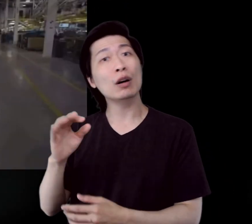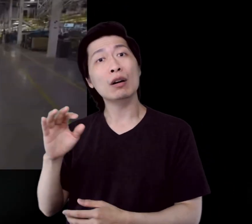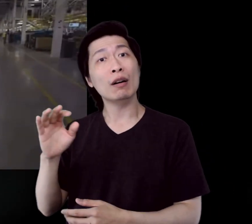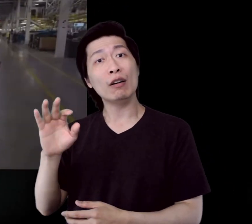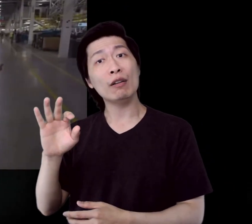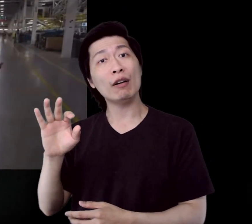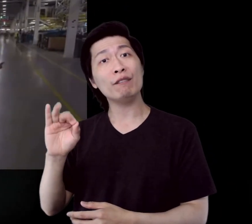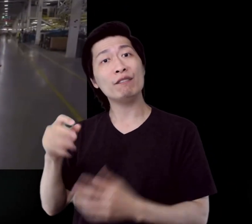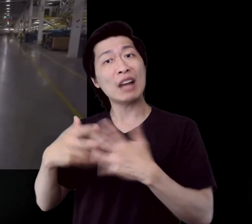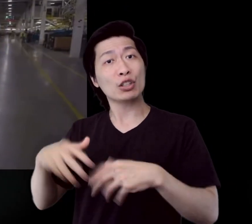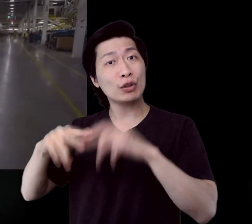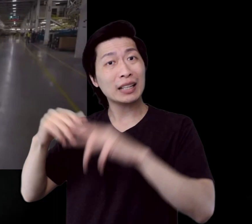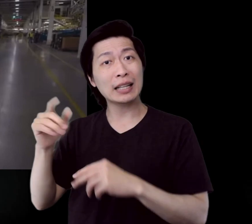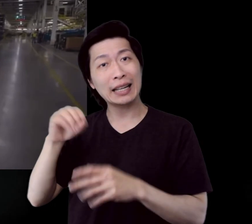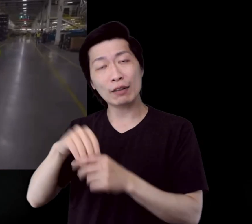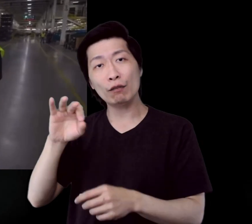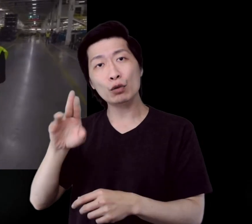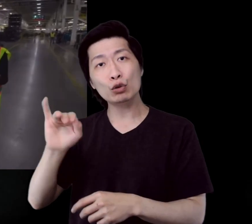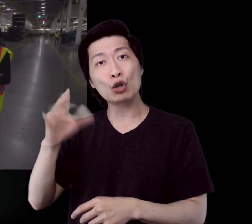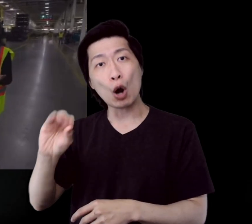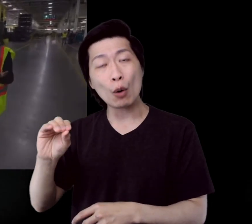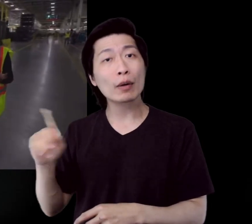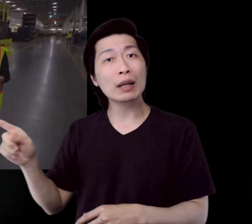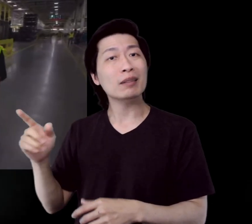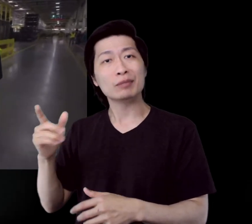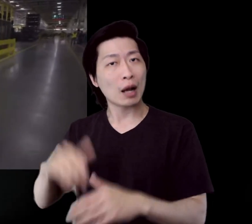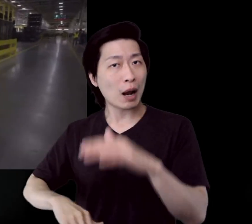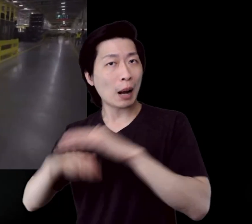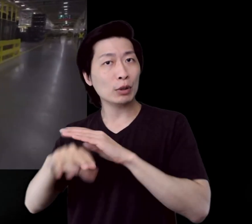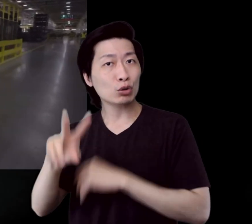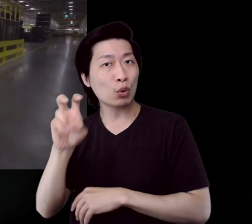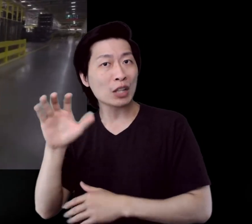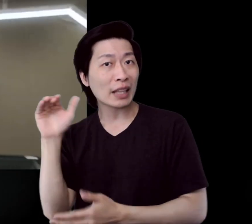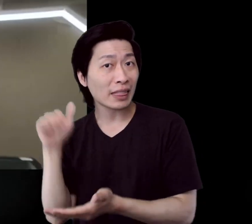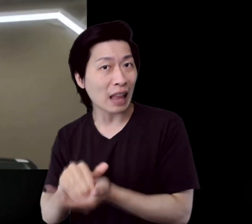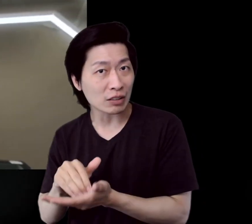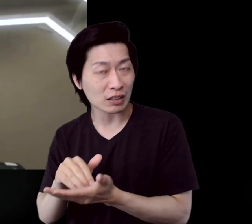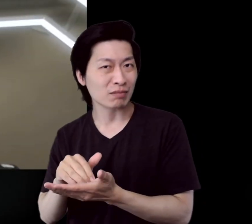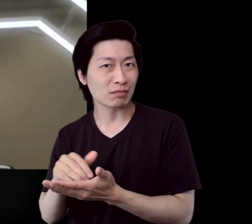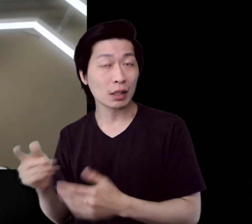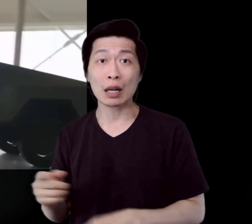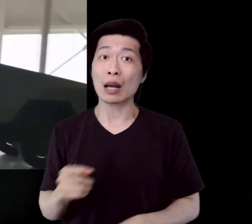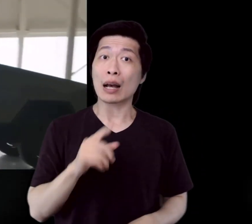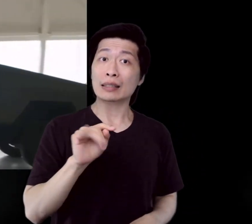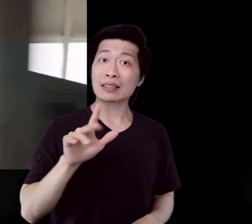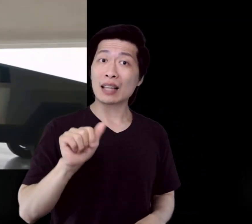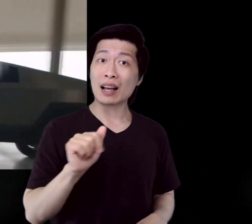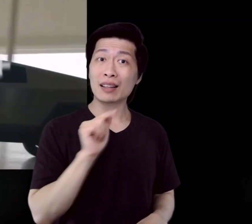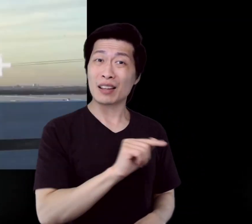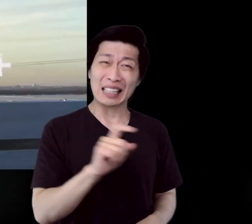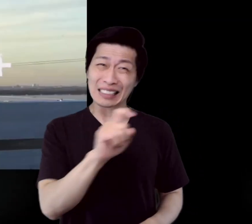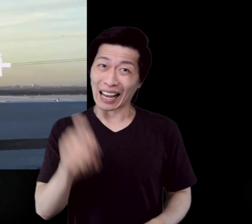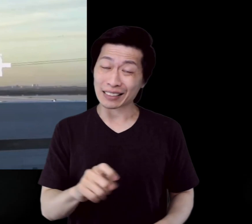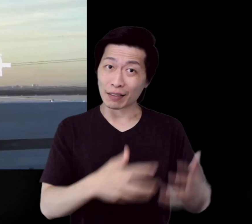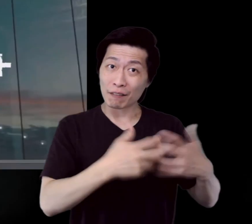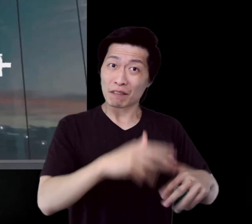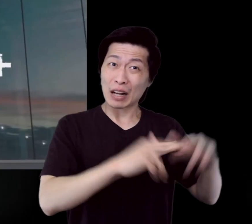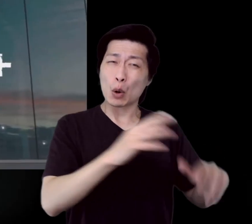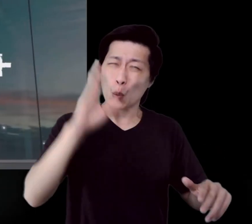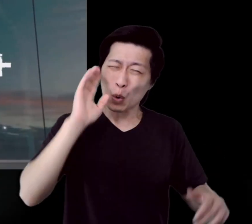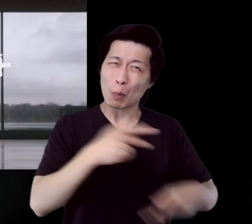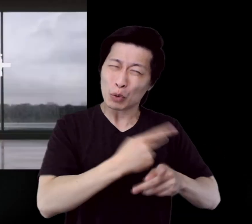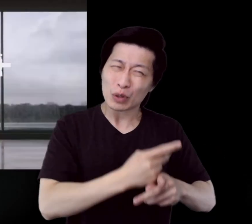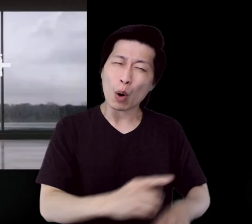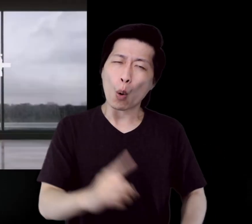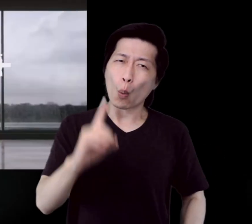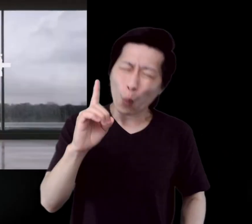will have a production capacity of 200,000 units. And Tesla's Texas factory will produce 1 million